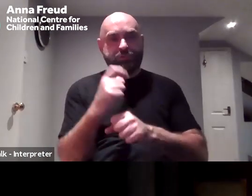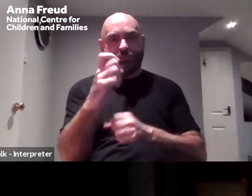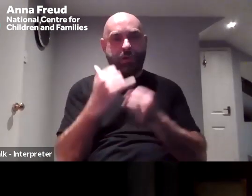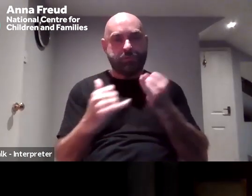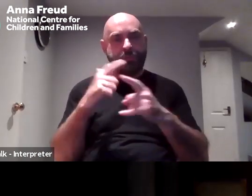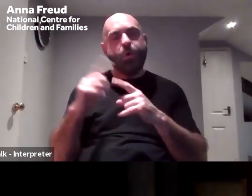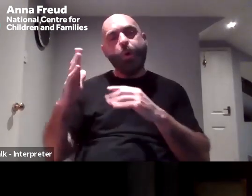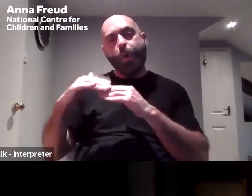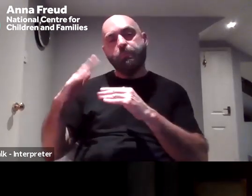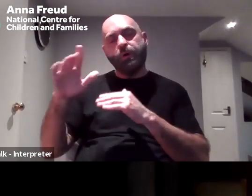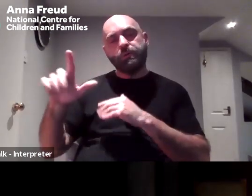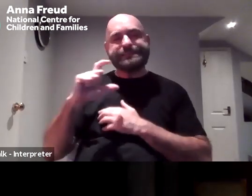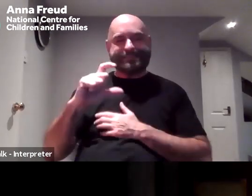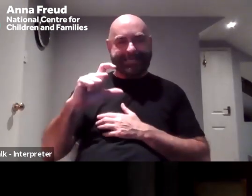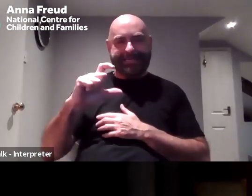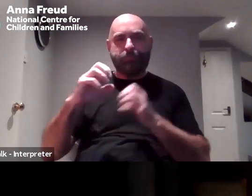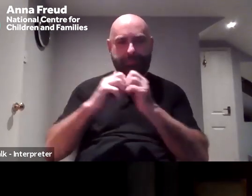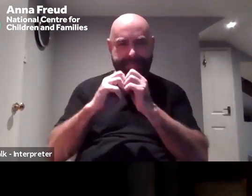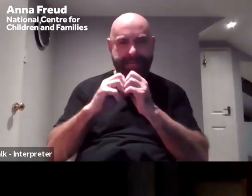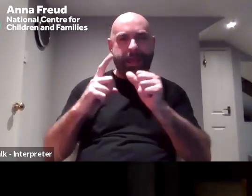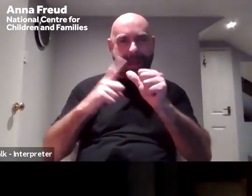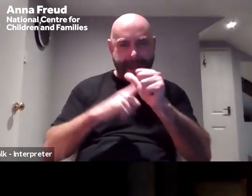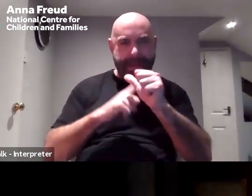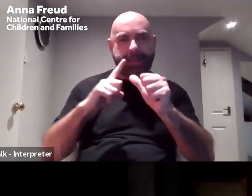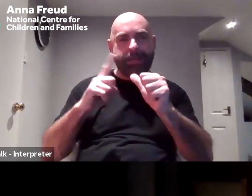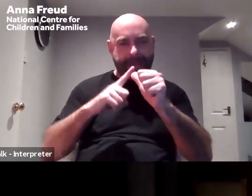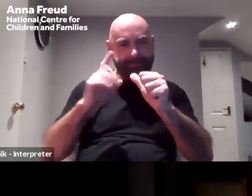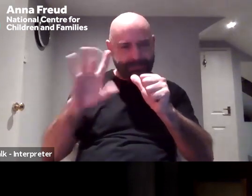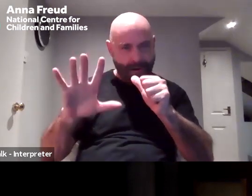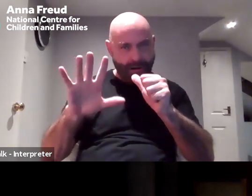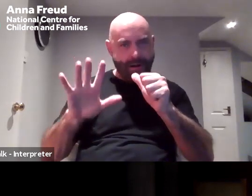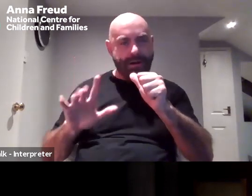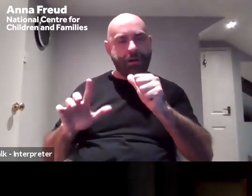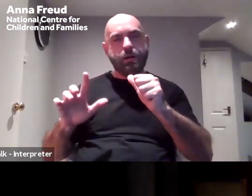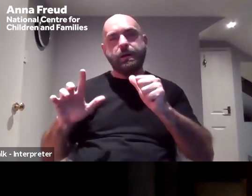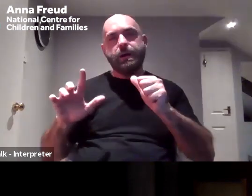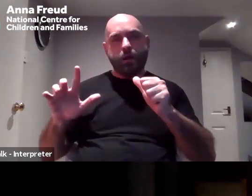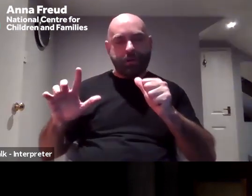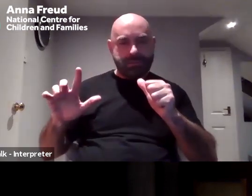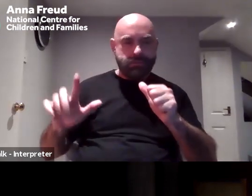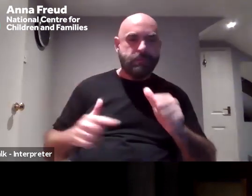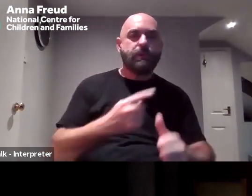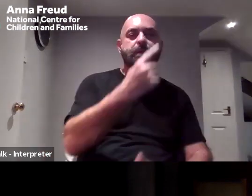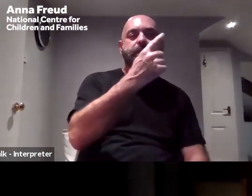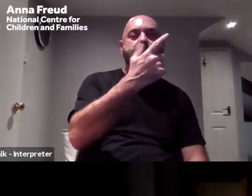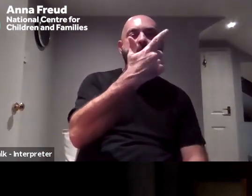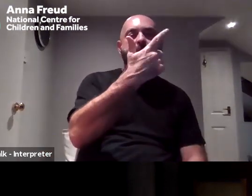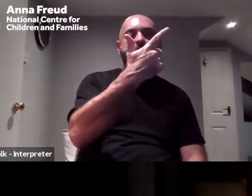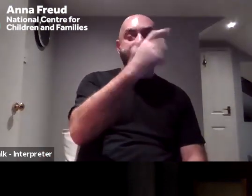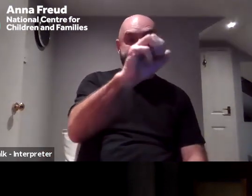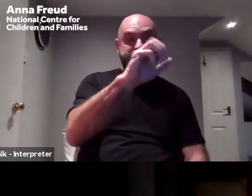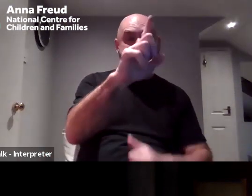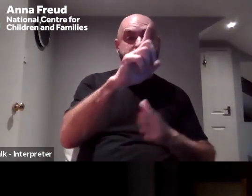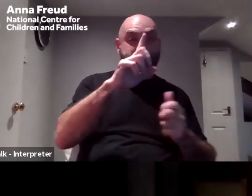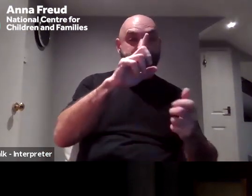or more at C, B, A, or A star. And it was about 70% in the least deprived